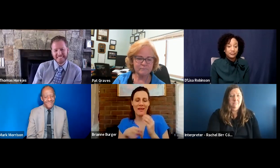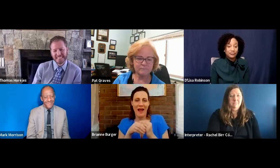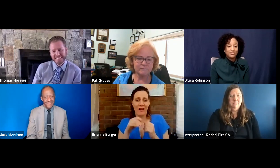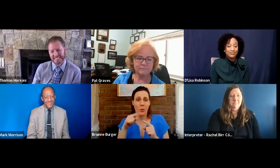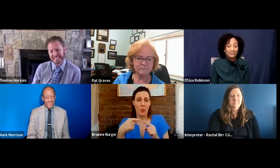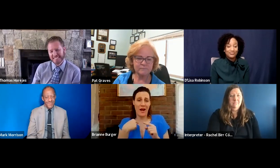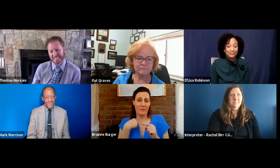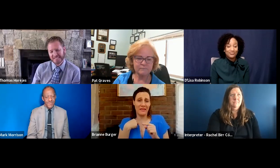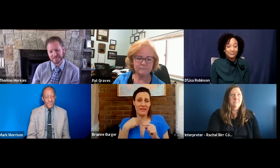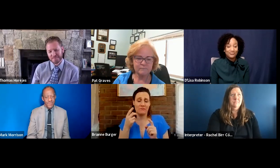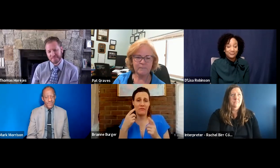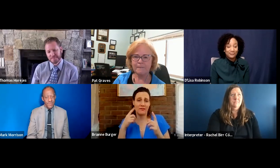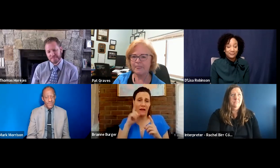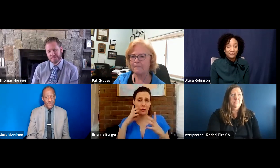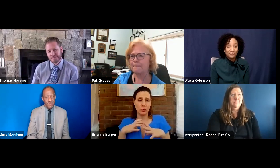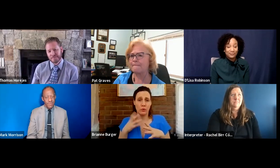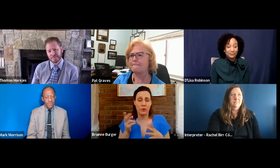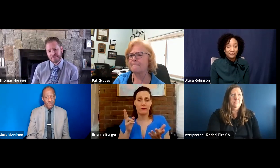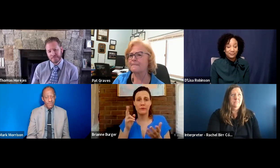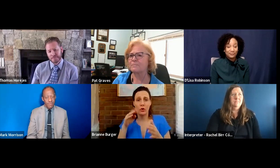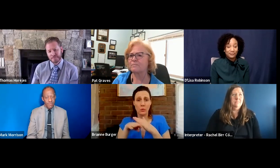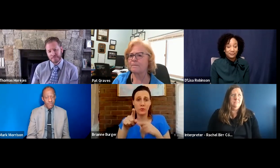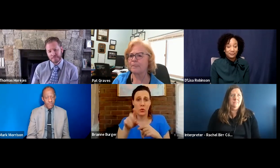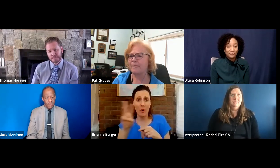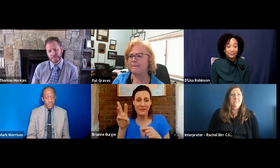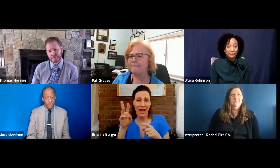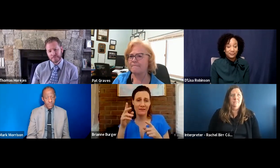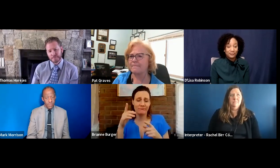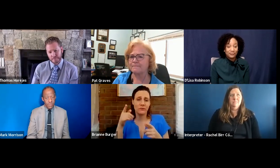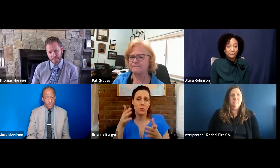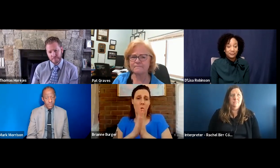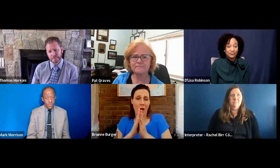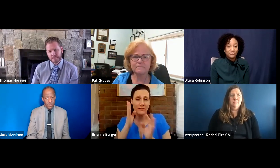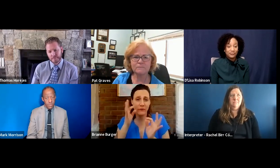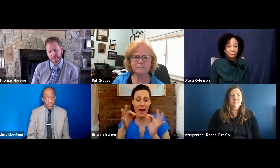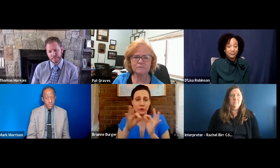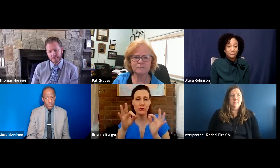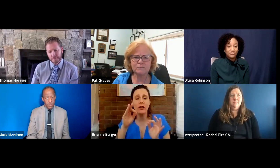Yeah, with a few minutes left, quickly, I wanted to add, as a deaf consumer,